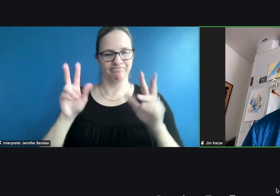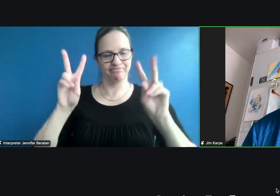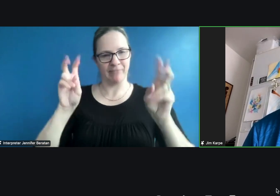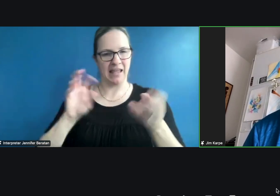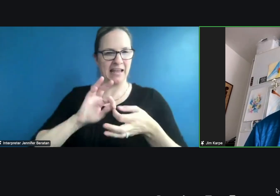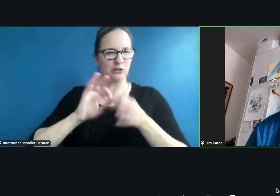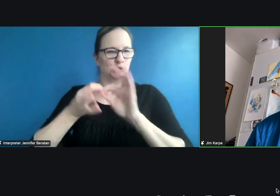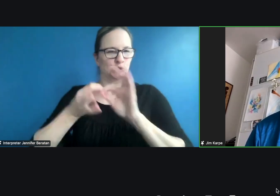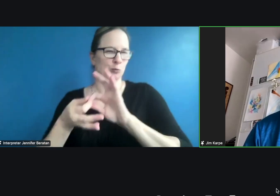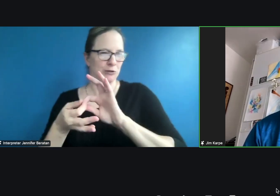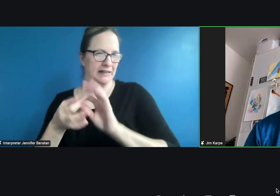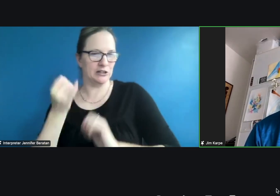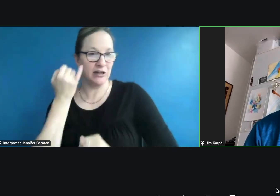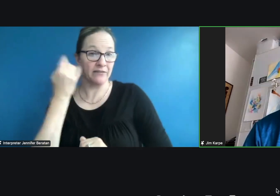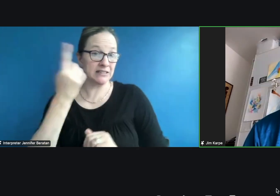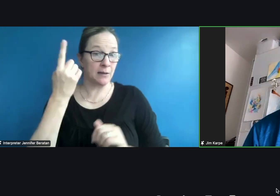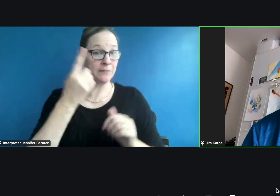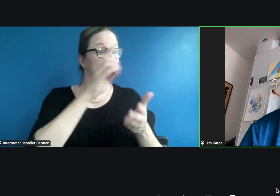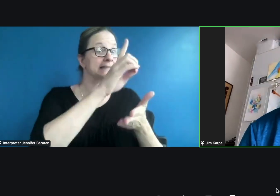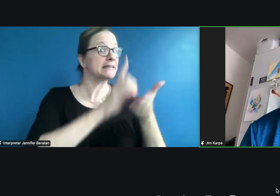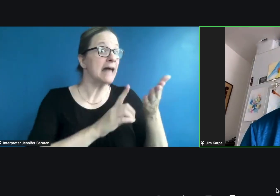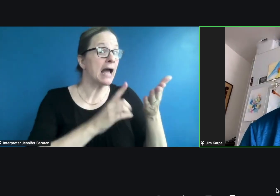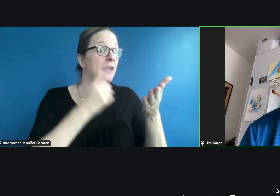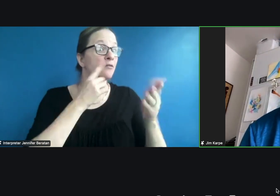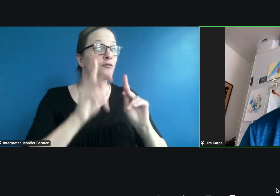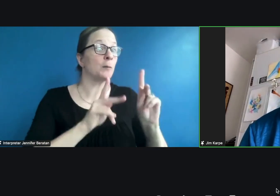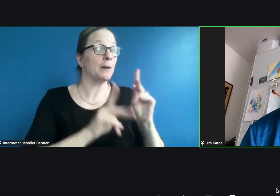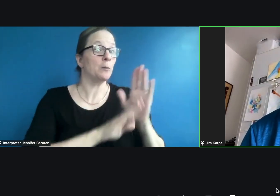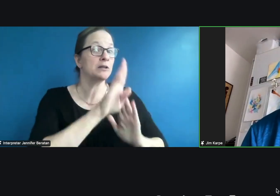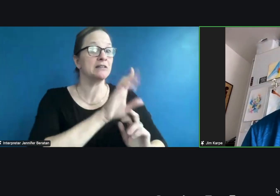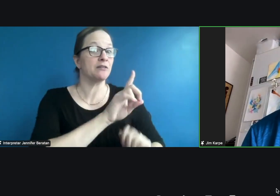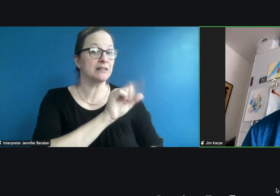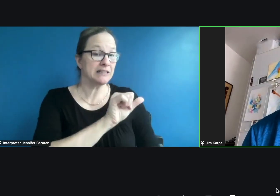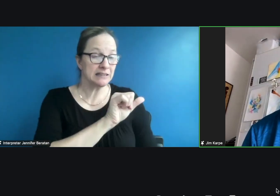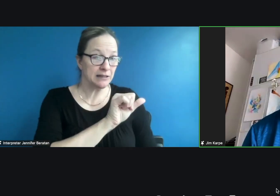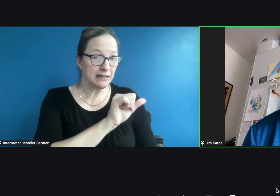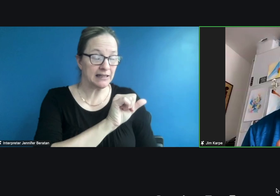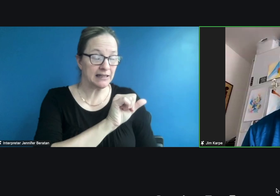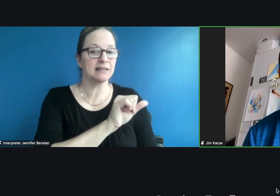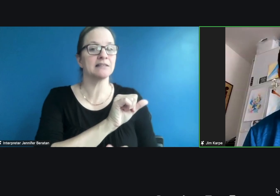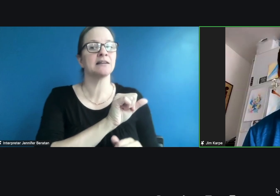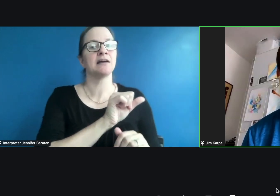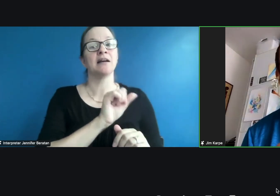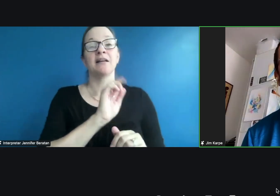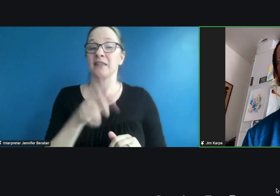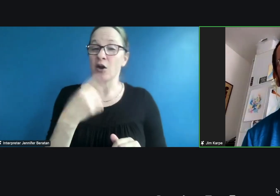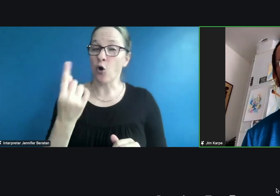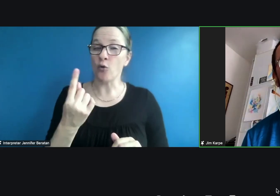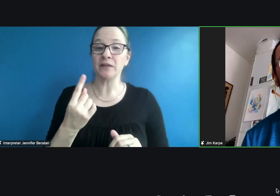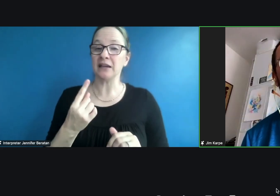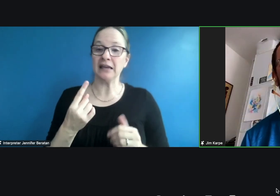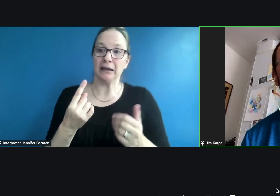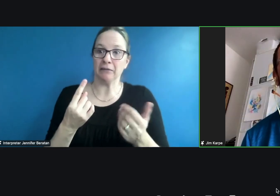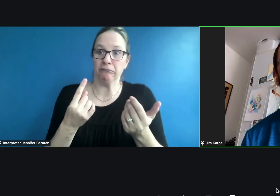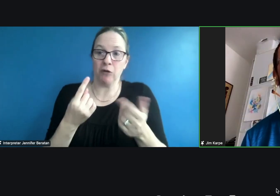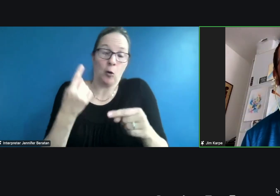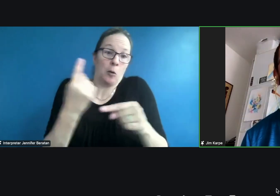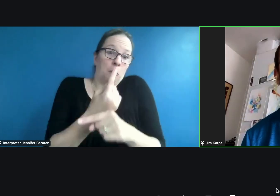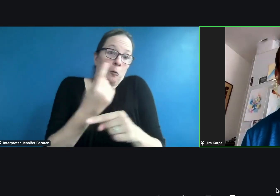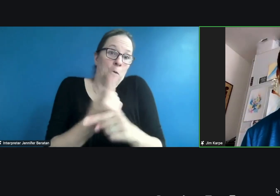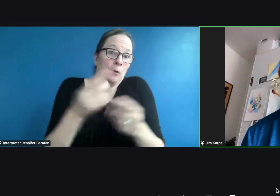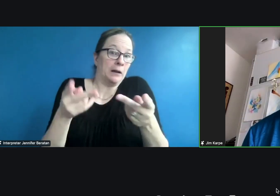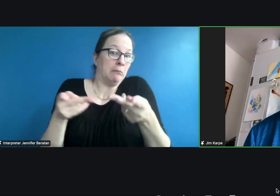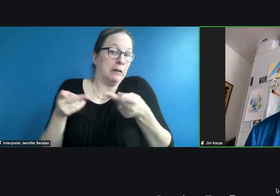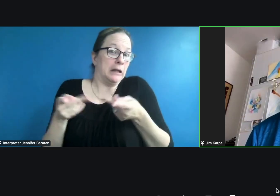State that if something is designed for people with developmental disabilities, the only valid place for that to